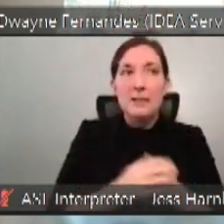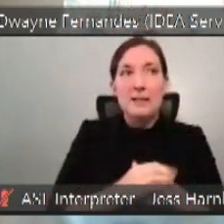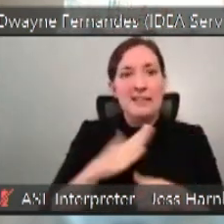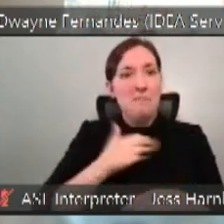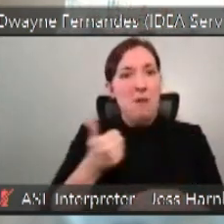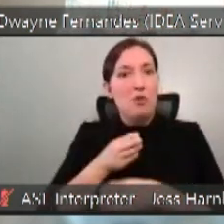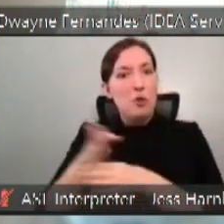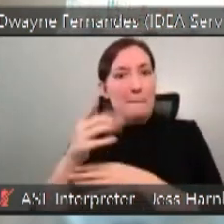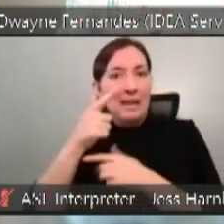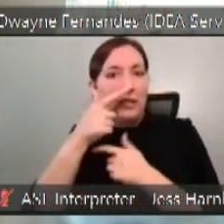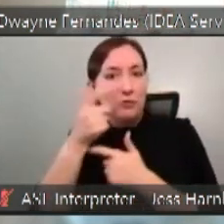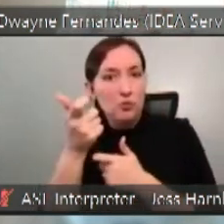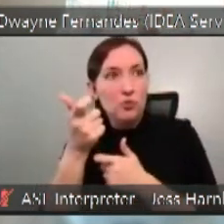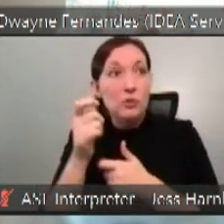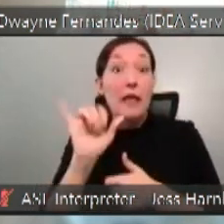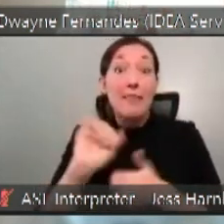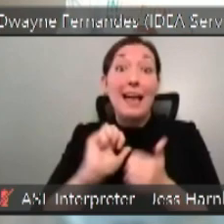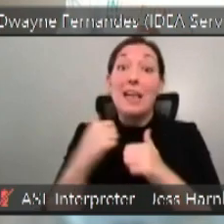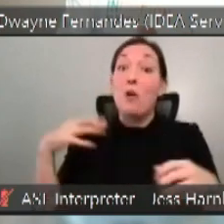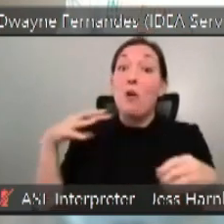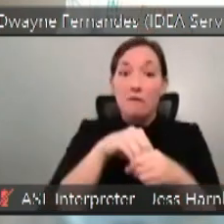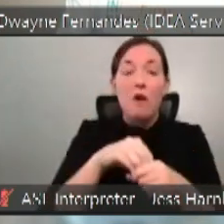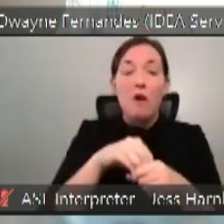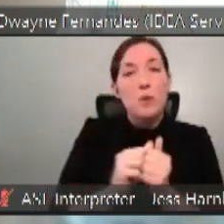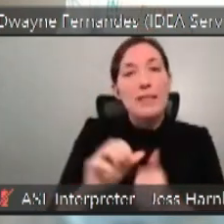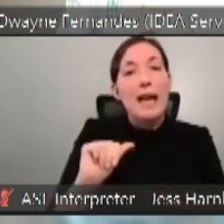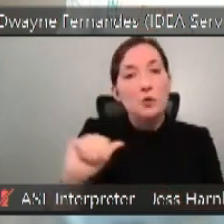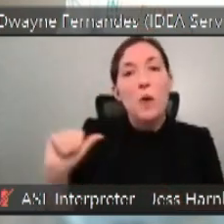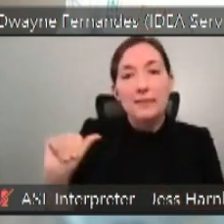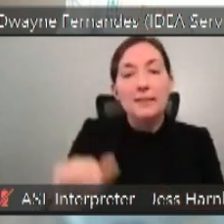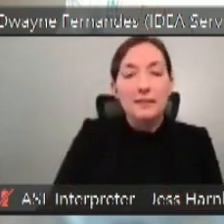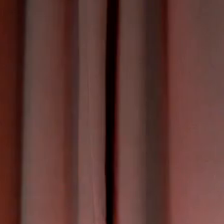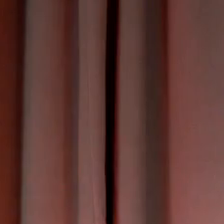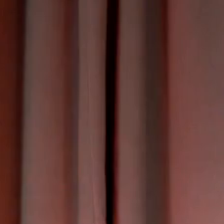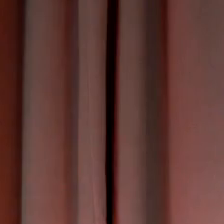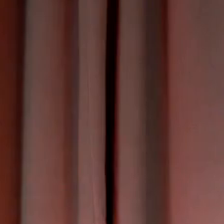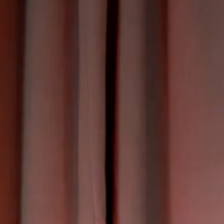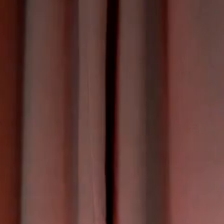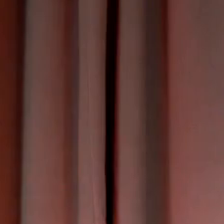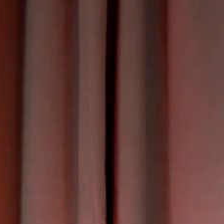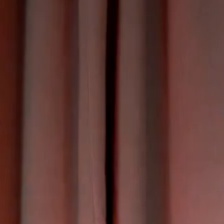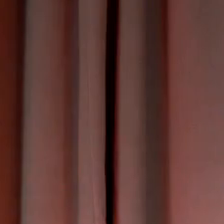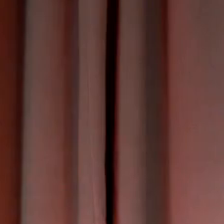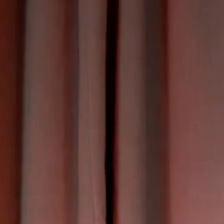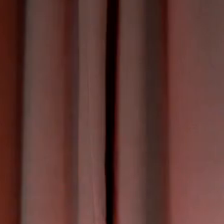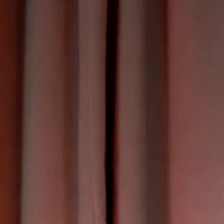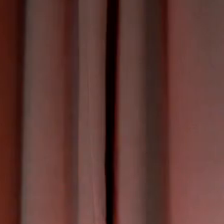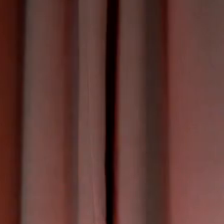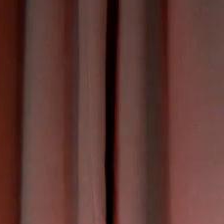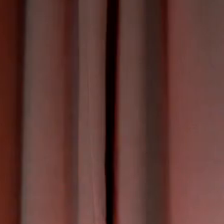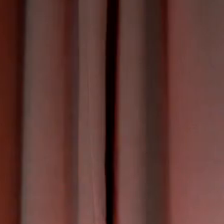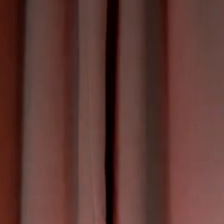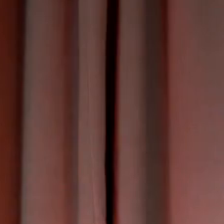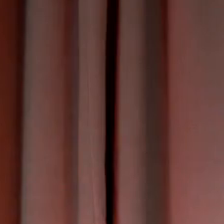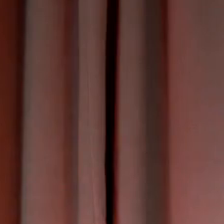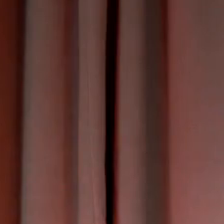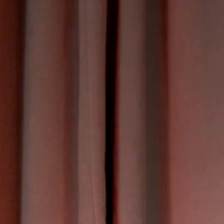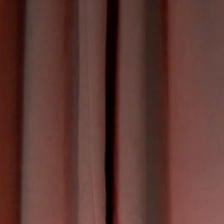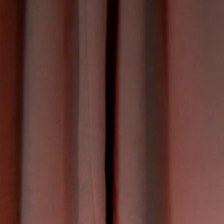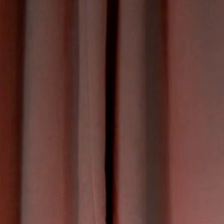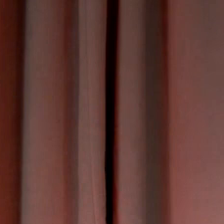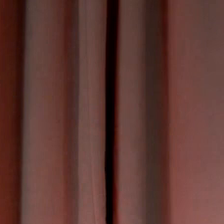that's why, and that's how I actually got involved with AstroAxis. Fantastic. Next, Sheila, could you tell us what you do